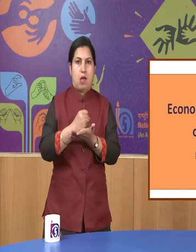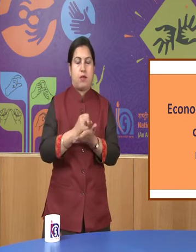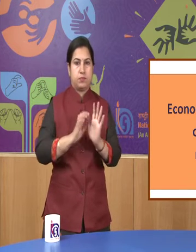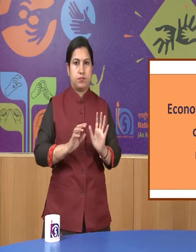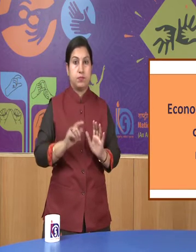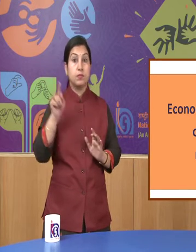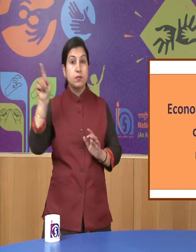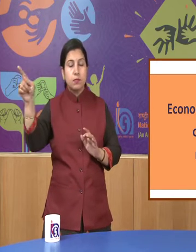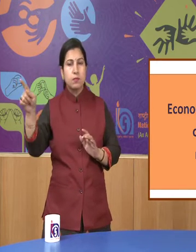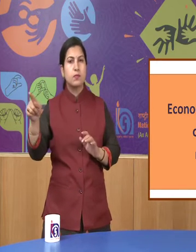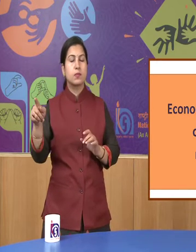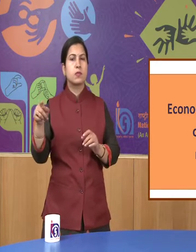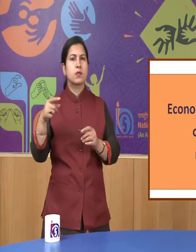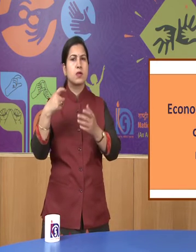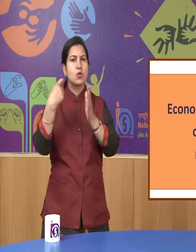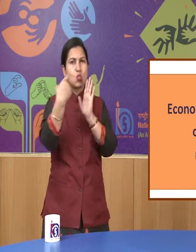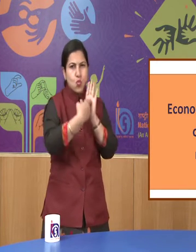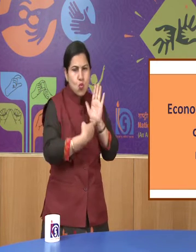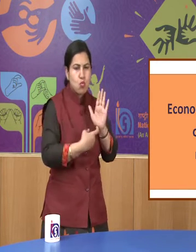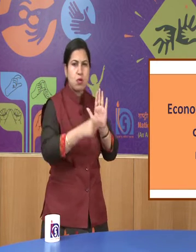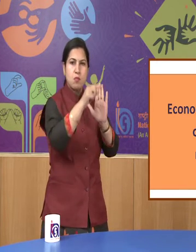The English adopted such policies